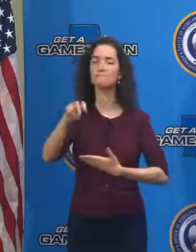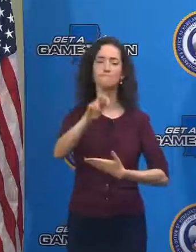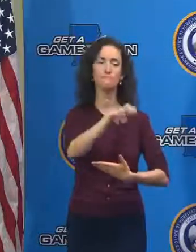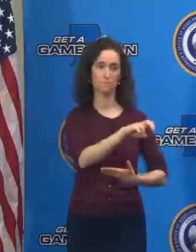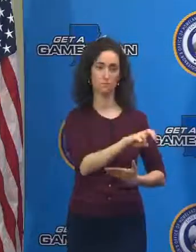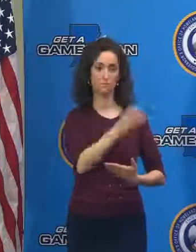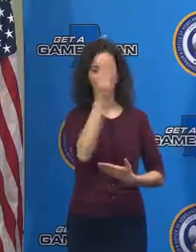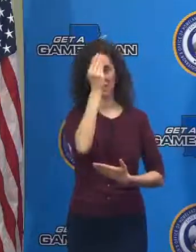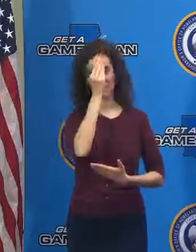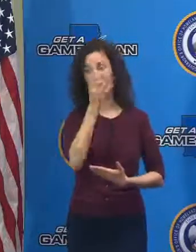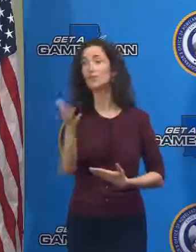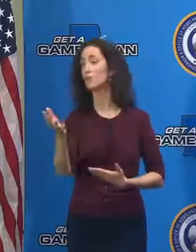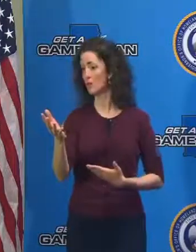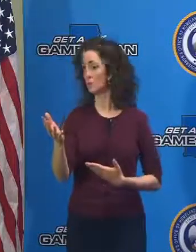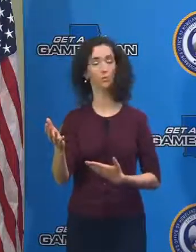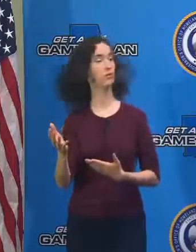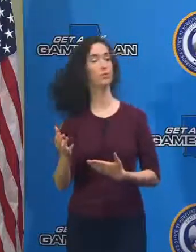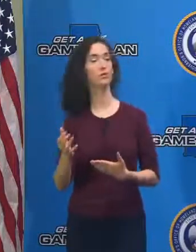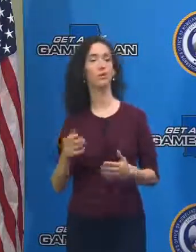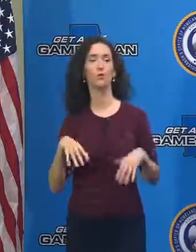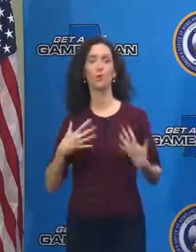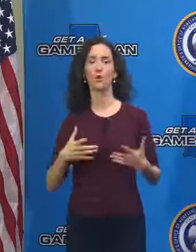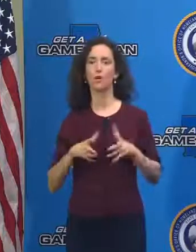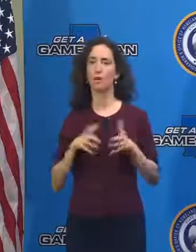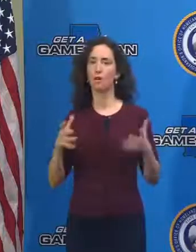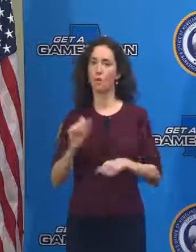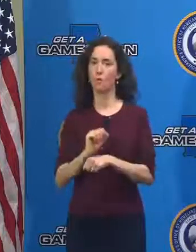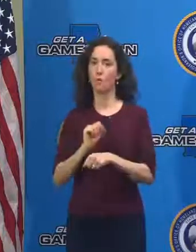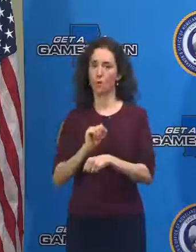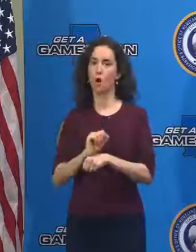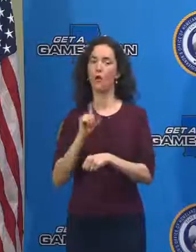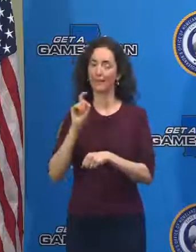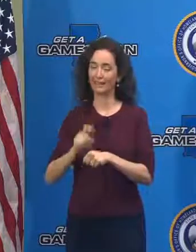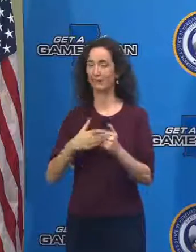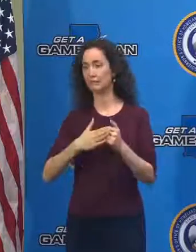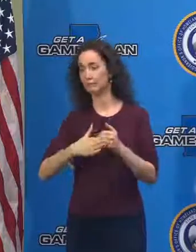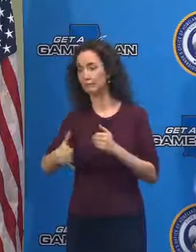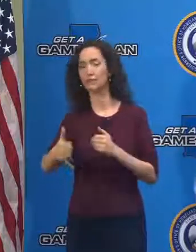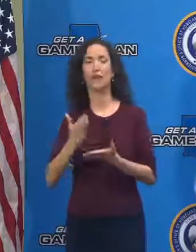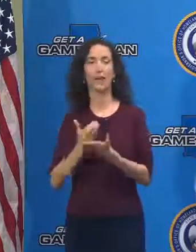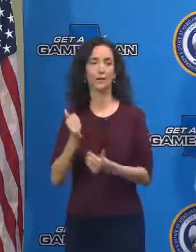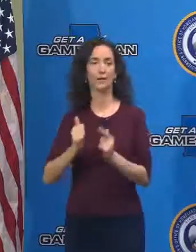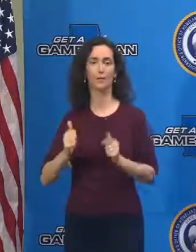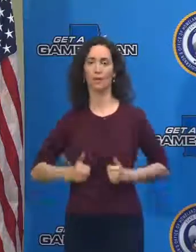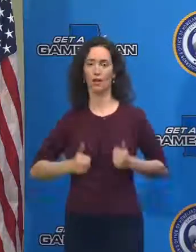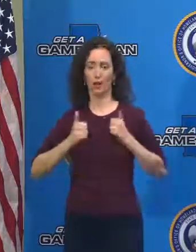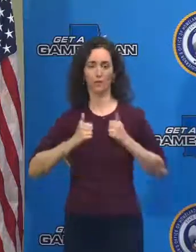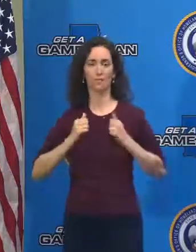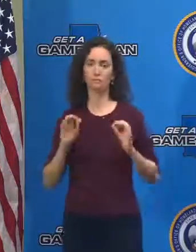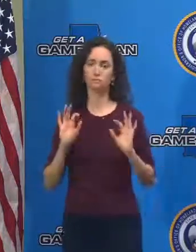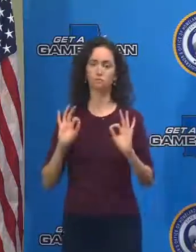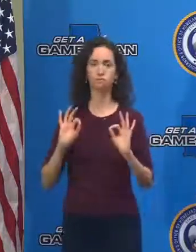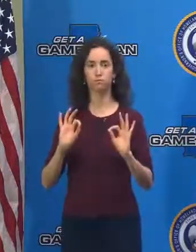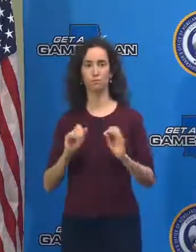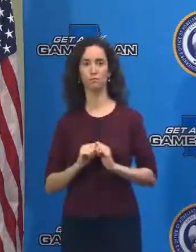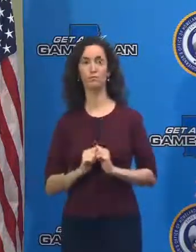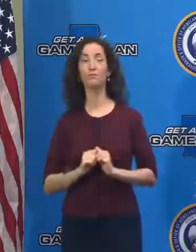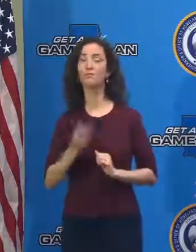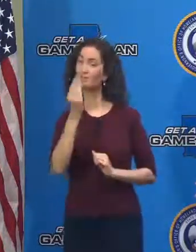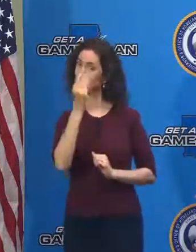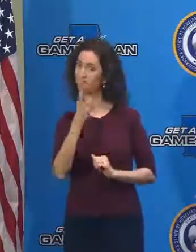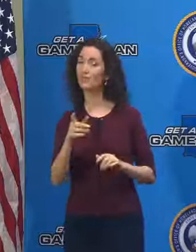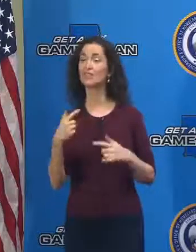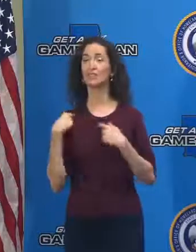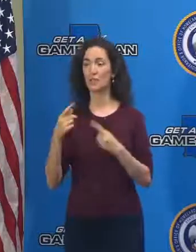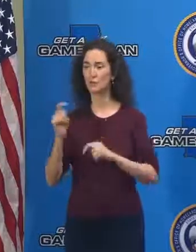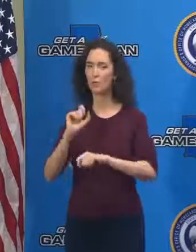lot of work to do to get people right side up again. I can also tell you, however, I'm very proud of the team effort that has